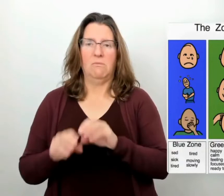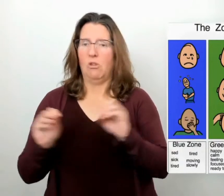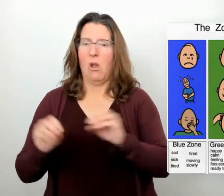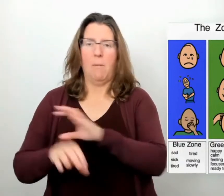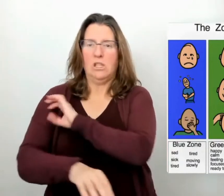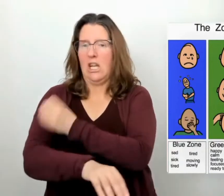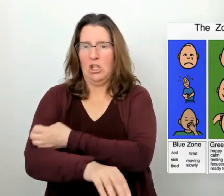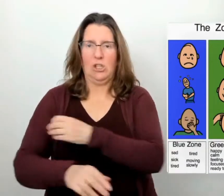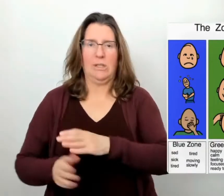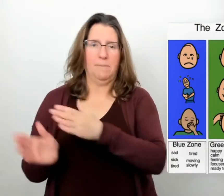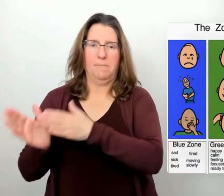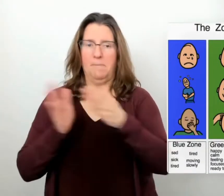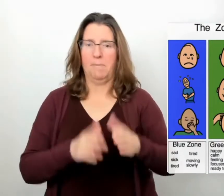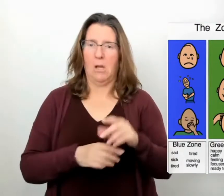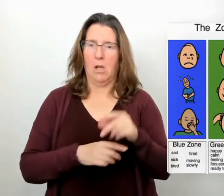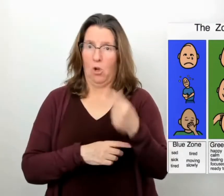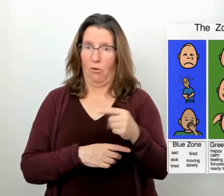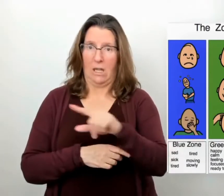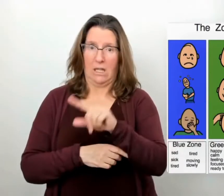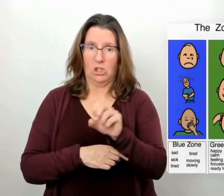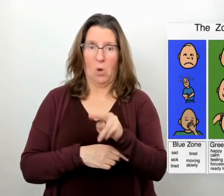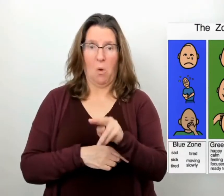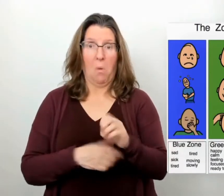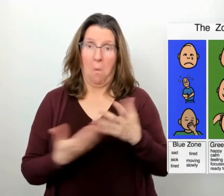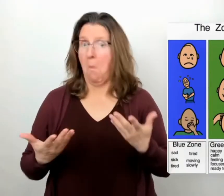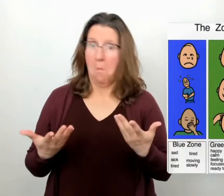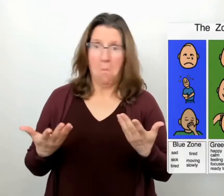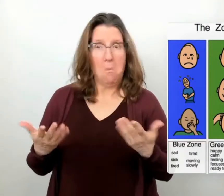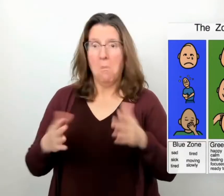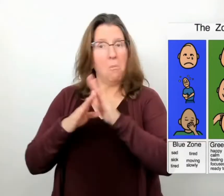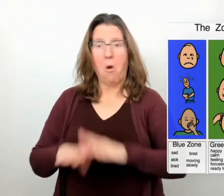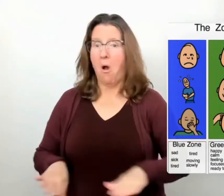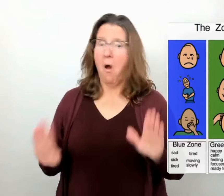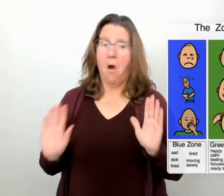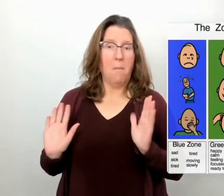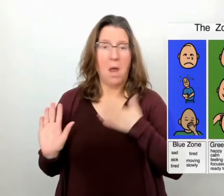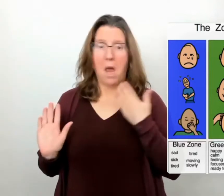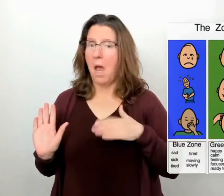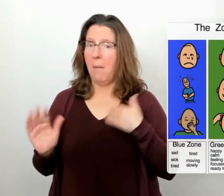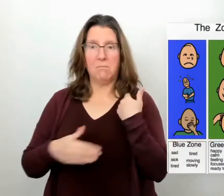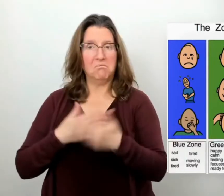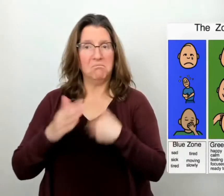low energy, and so on. The green zone represents feeling focused and ready to learn.